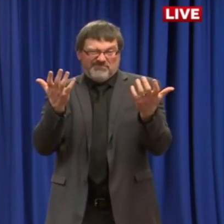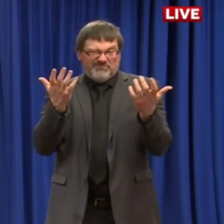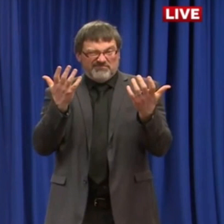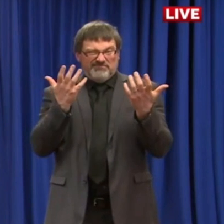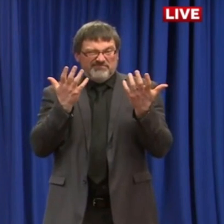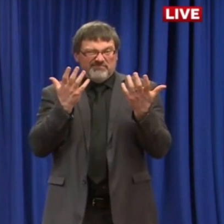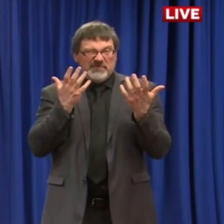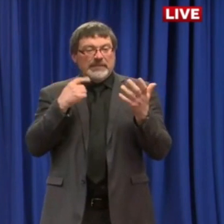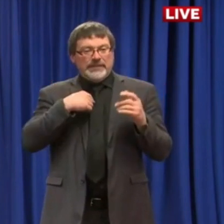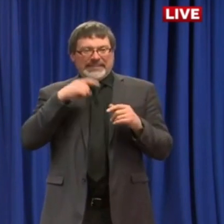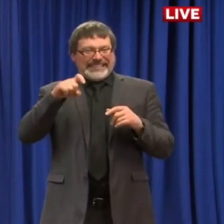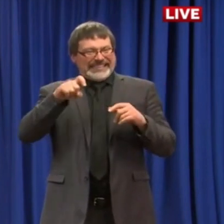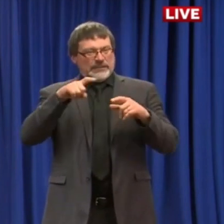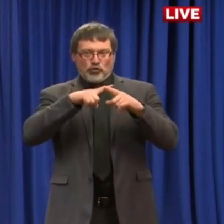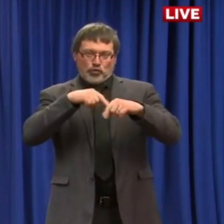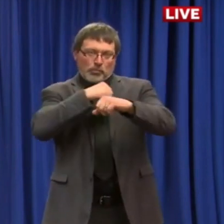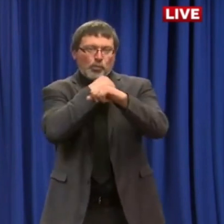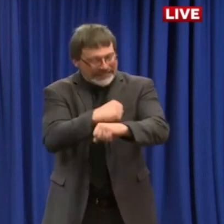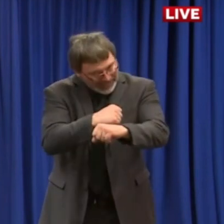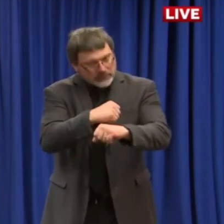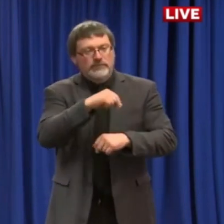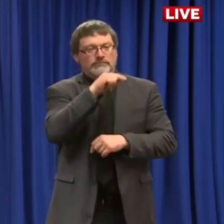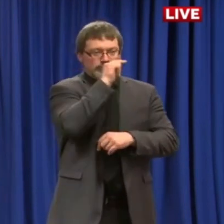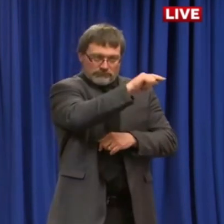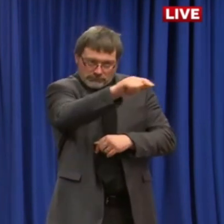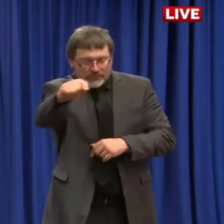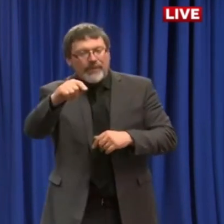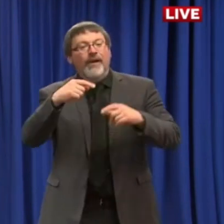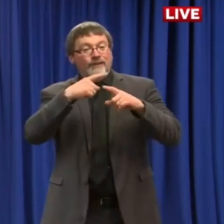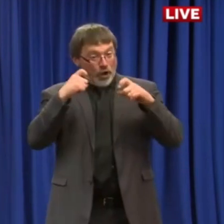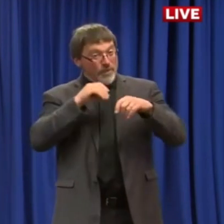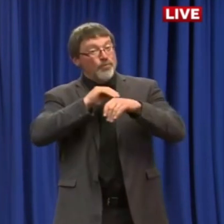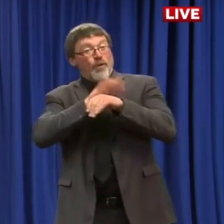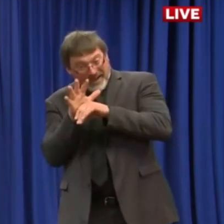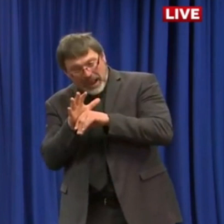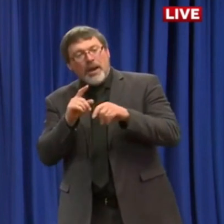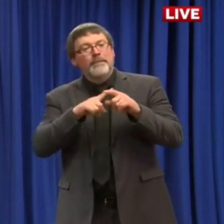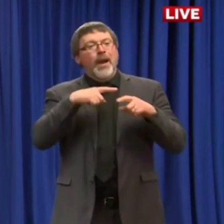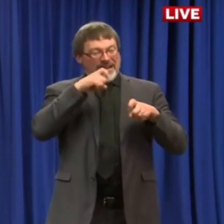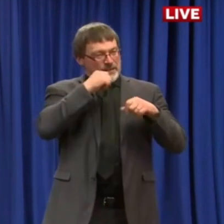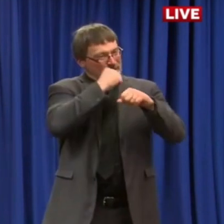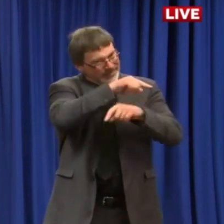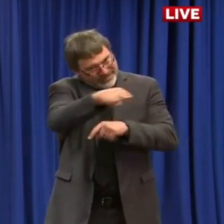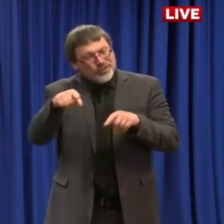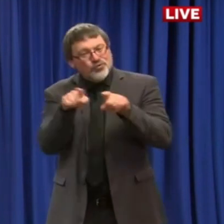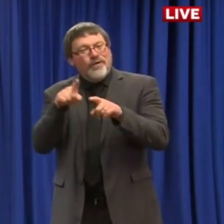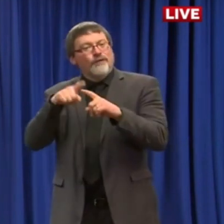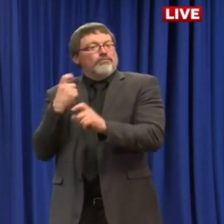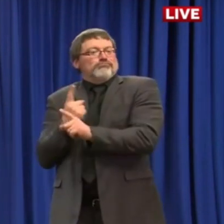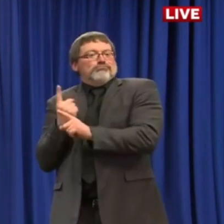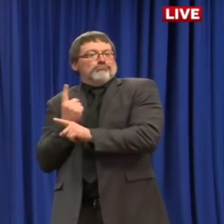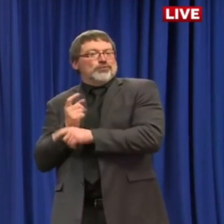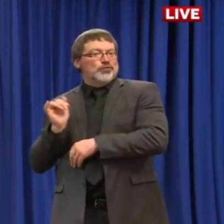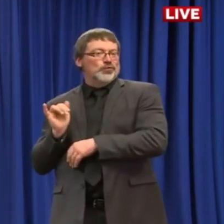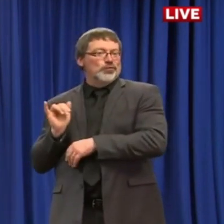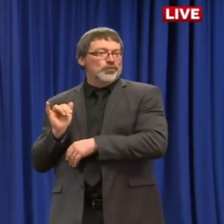the indirect effects of what's happening, and a lot of times communities and families won't even realize it. If it's not happening in your house, you're not maybe seeing it, but it's real and it's